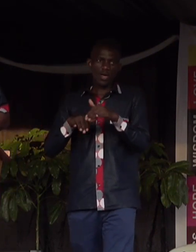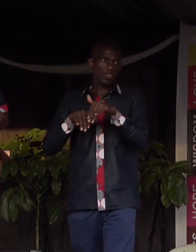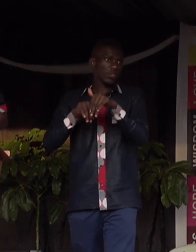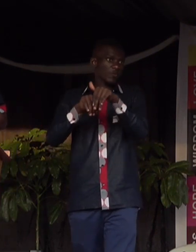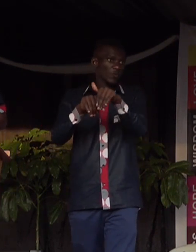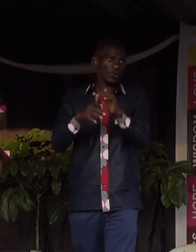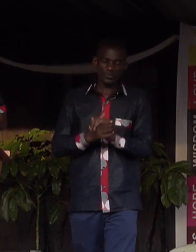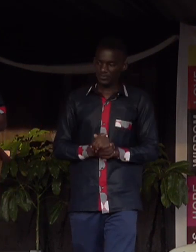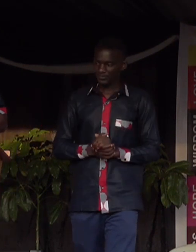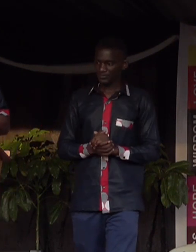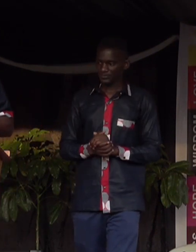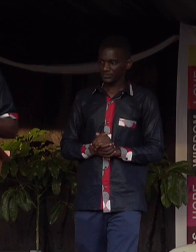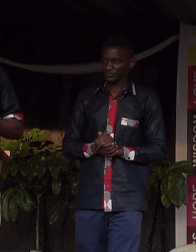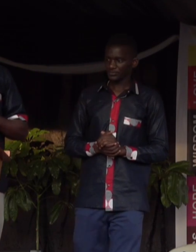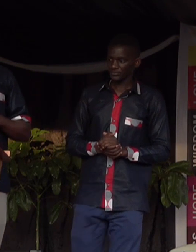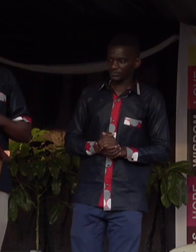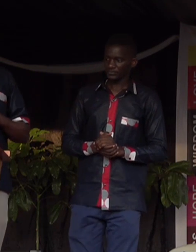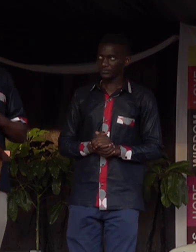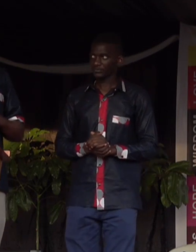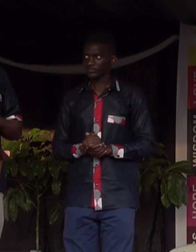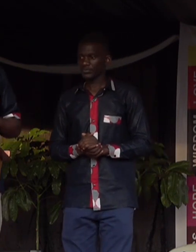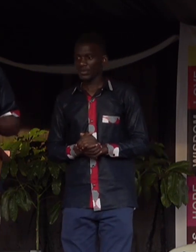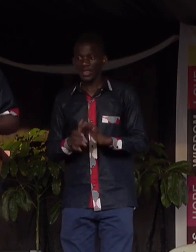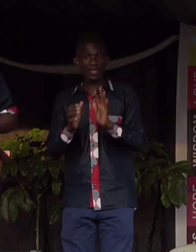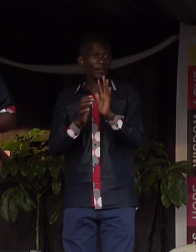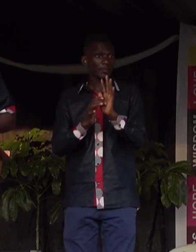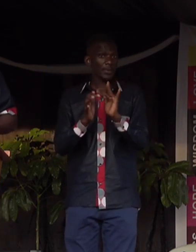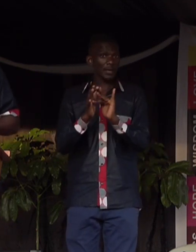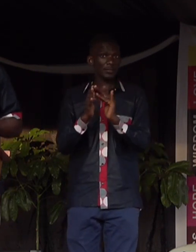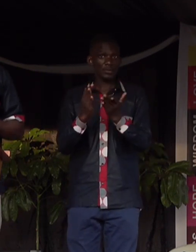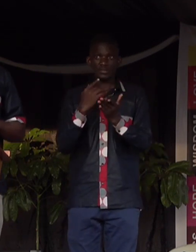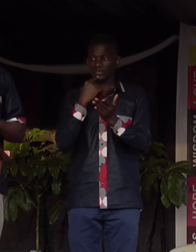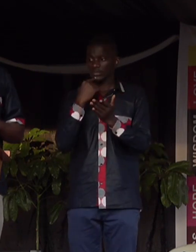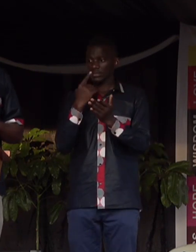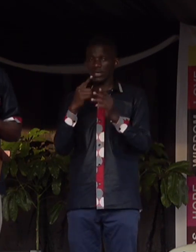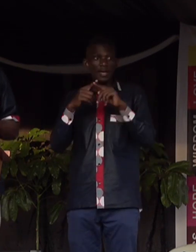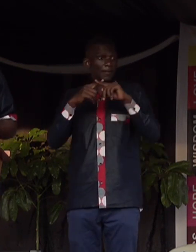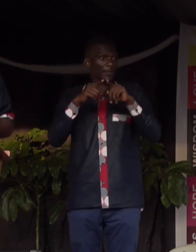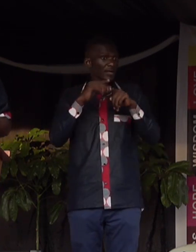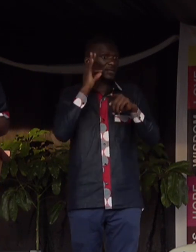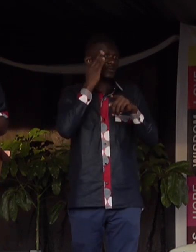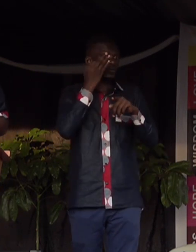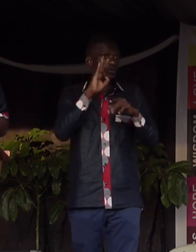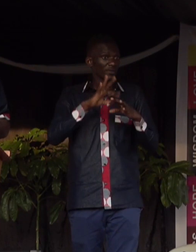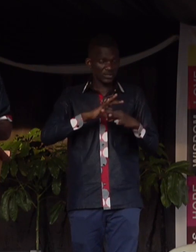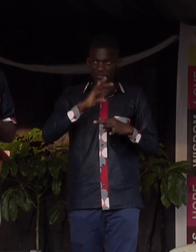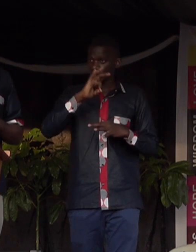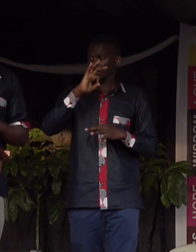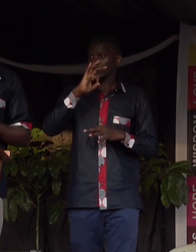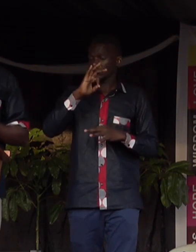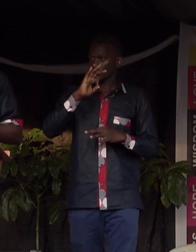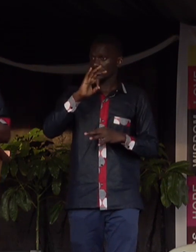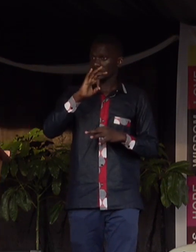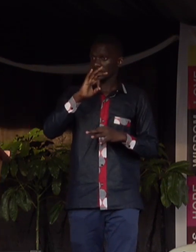We shall go slowly. You can follow through your Bible. Bible ye gamba. The Bible says. But the fruit of the Spirit.